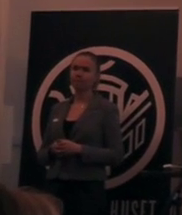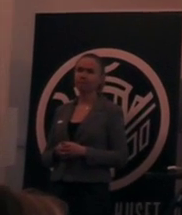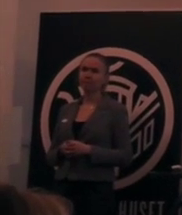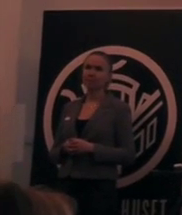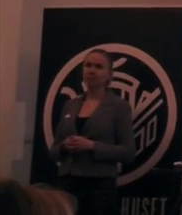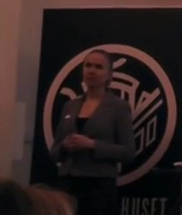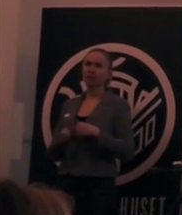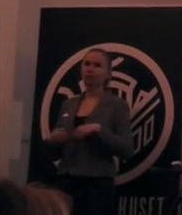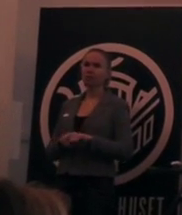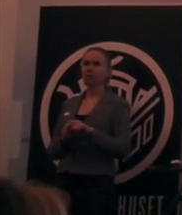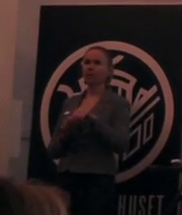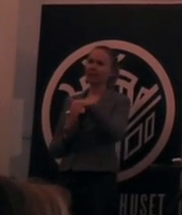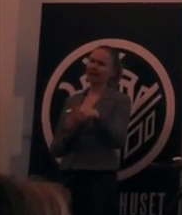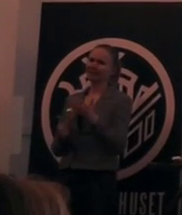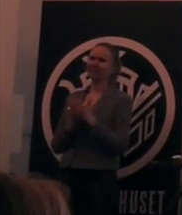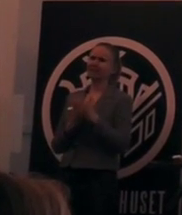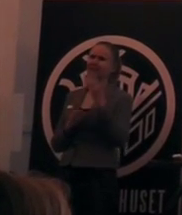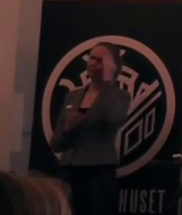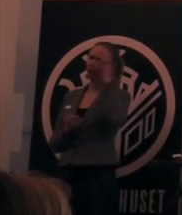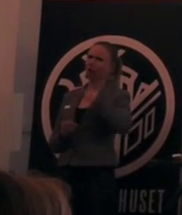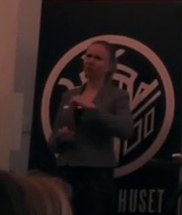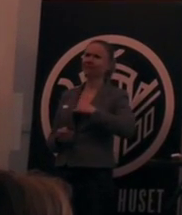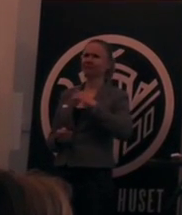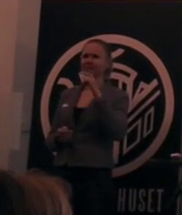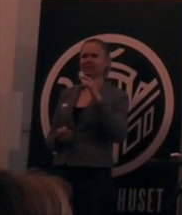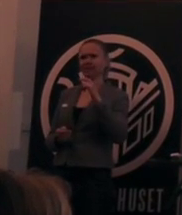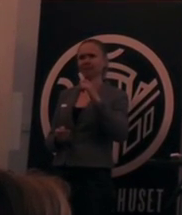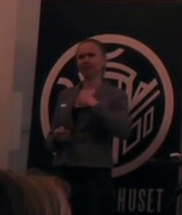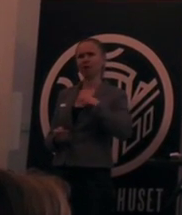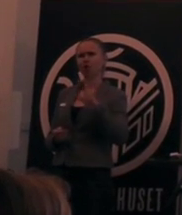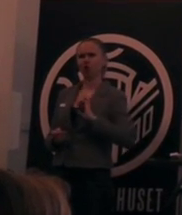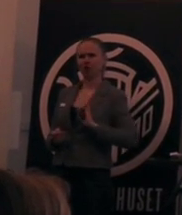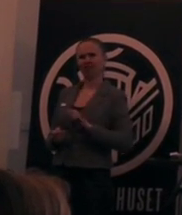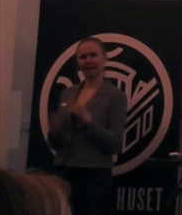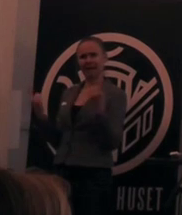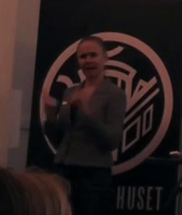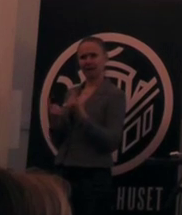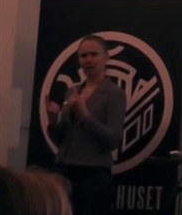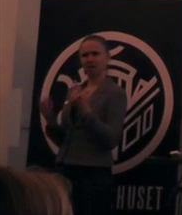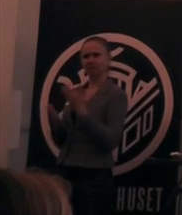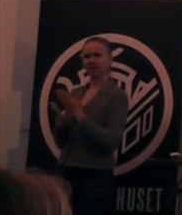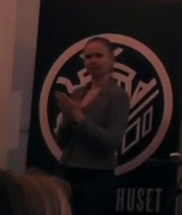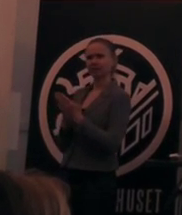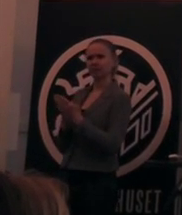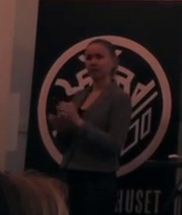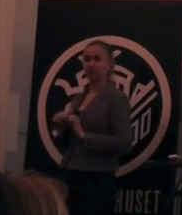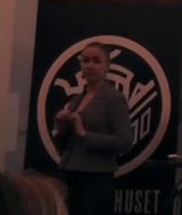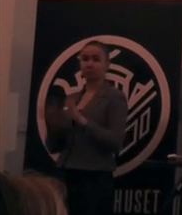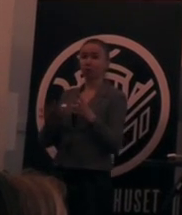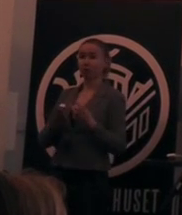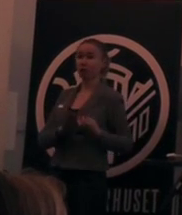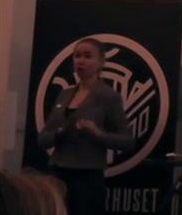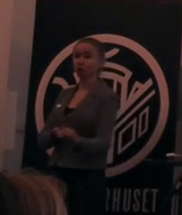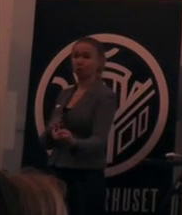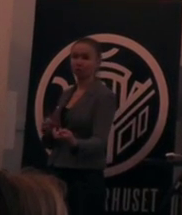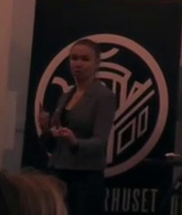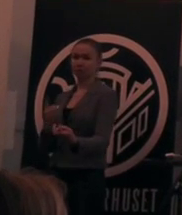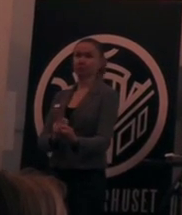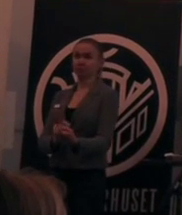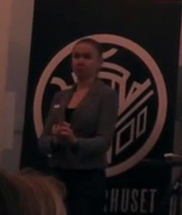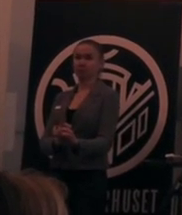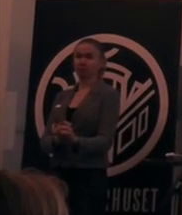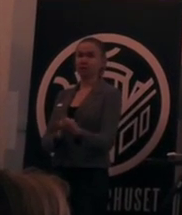similar trajectory in some ways to my uncle, the night that he was thrown in front of a train. There was